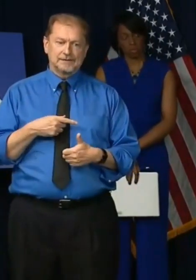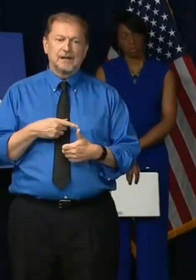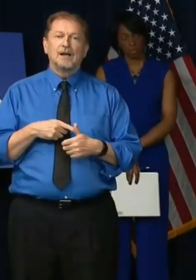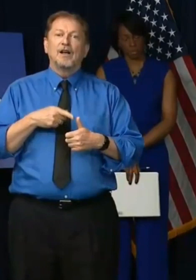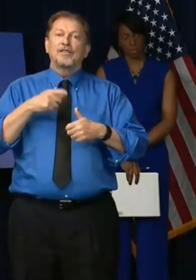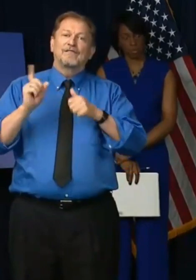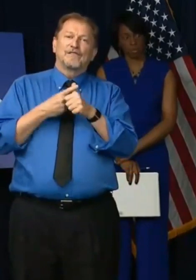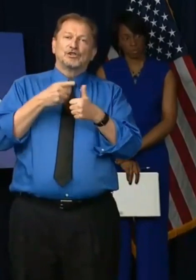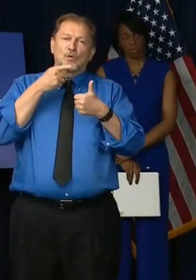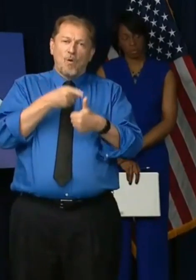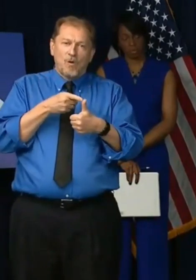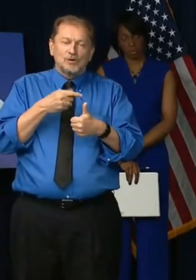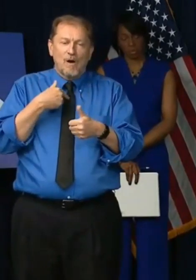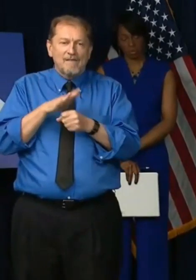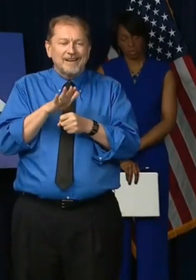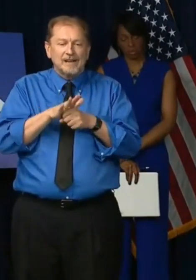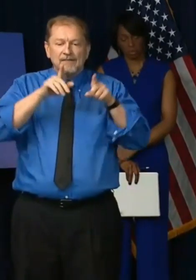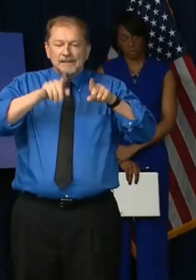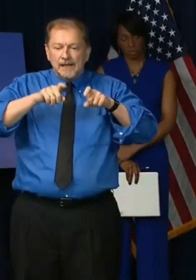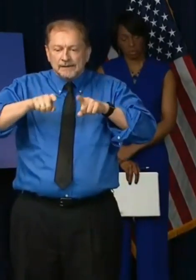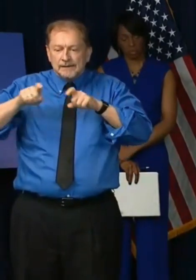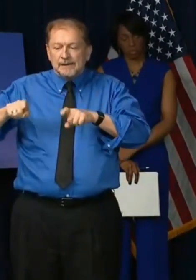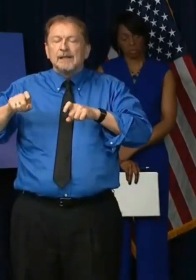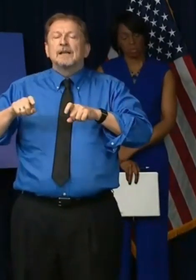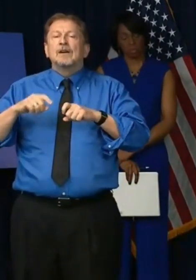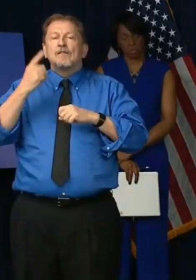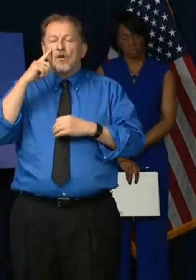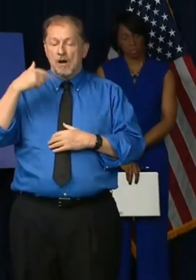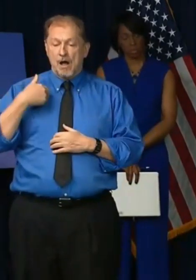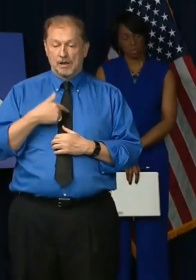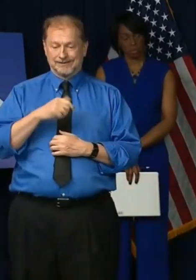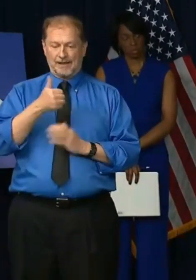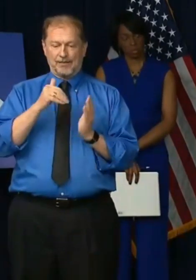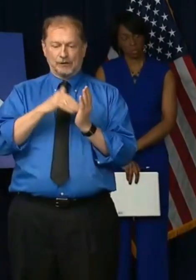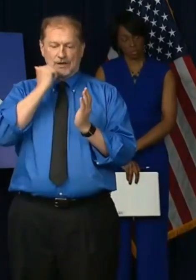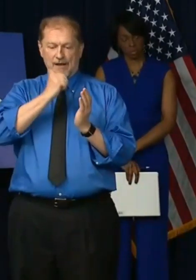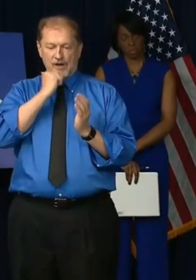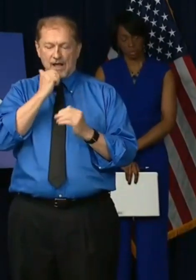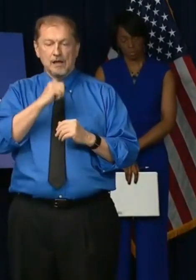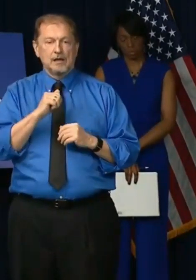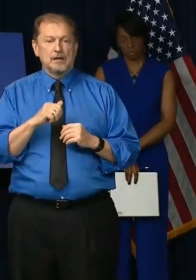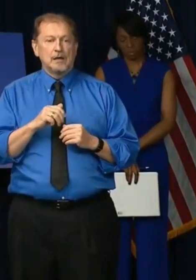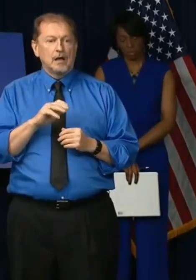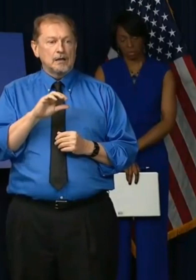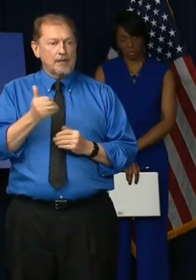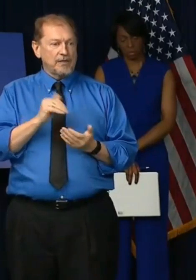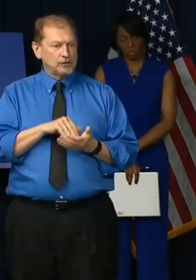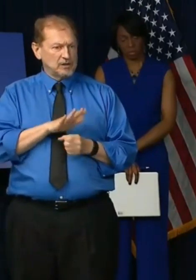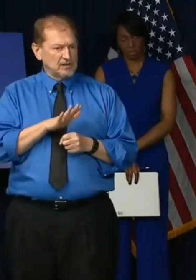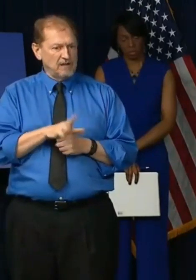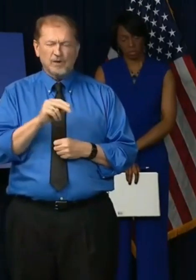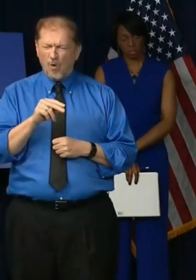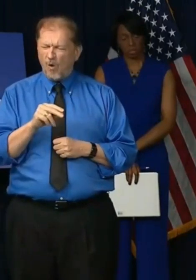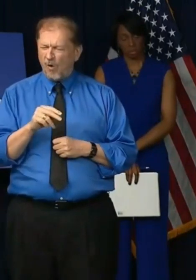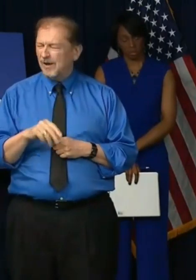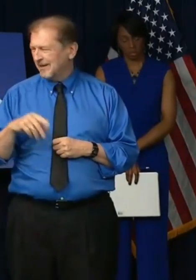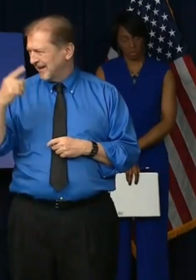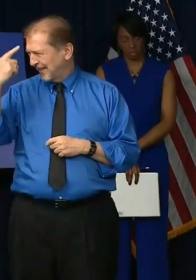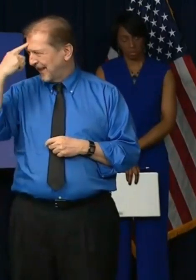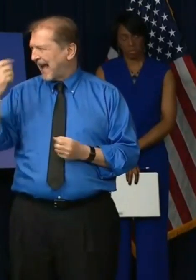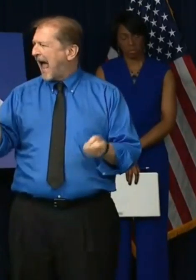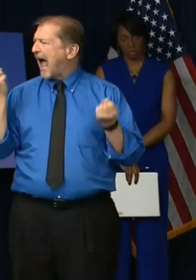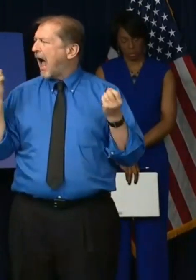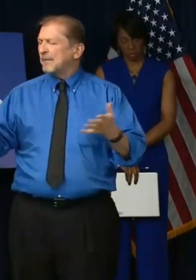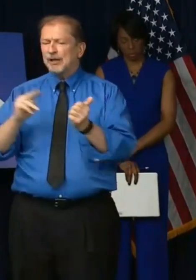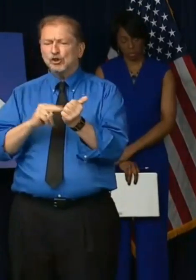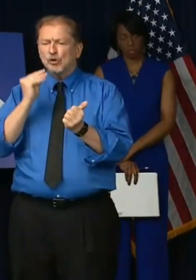to having enough testing for us. You have to have many more tests than 10,000. Think about all of the nursing homes and all the